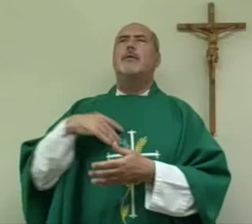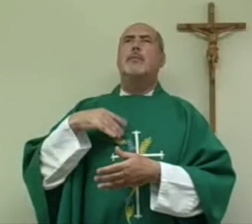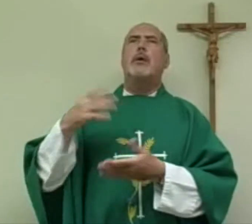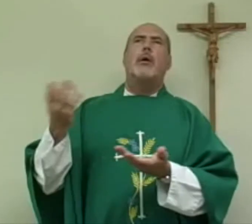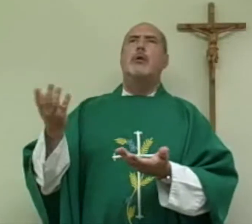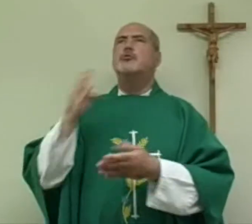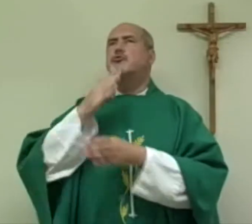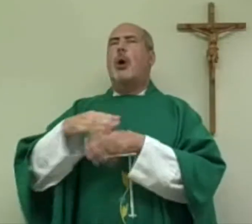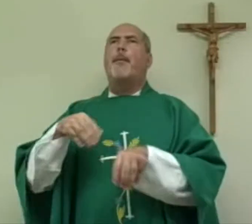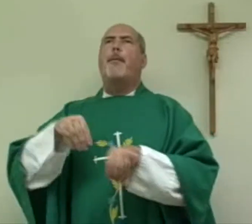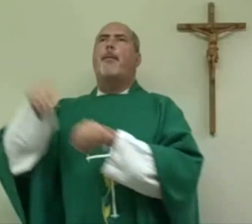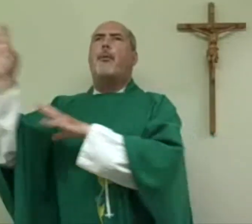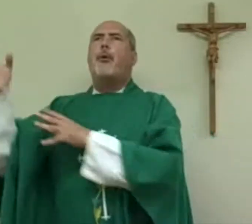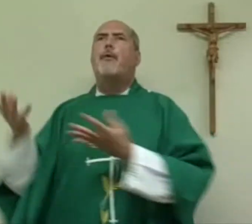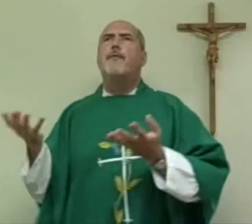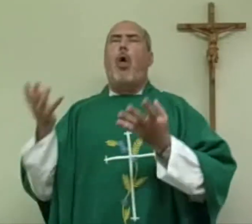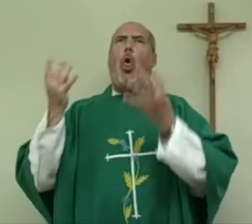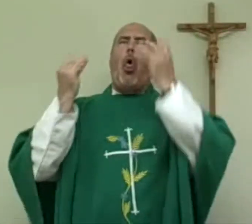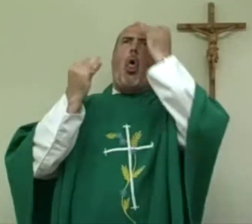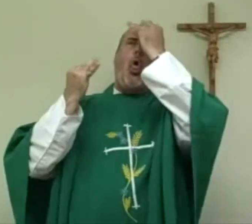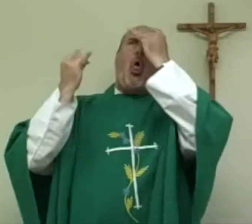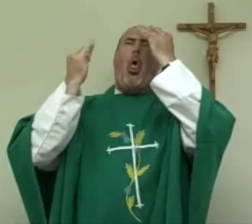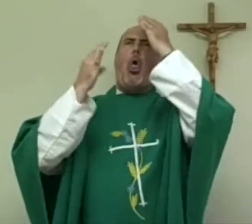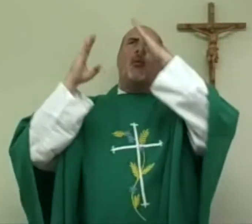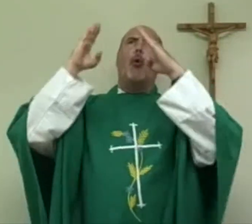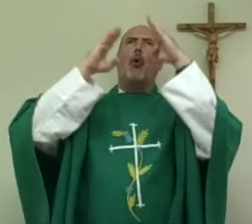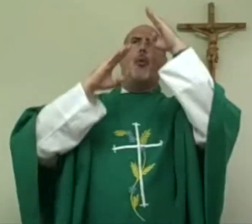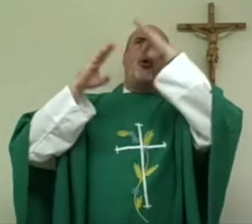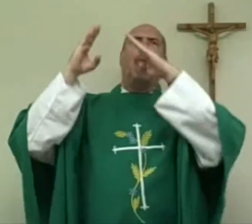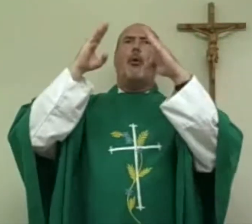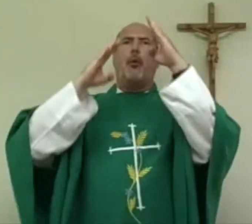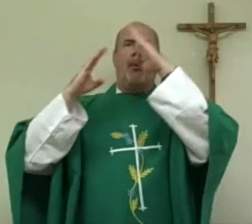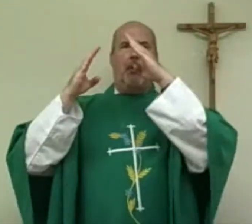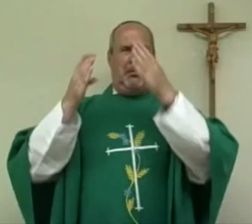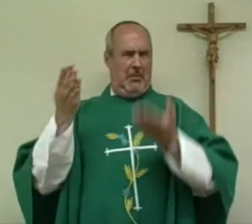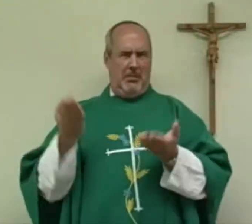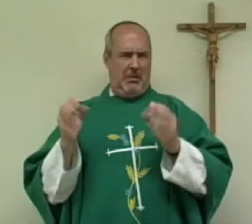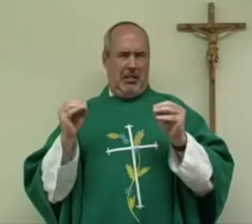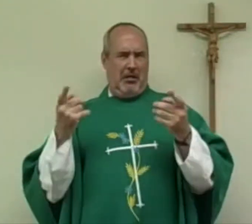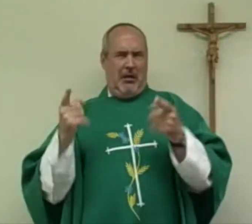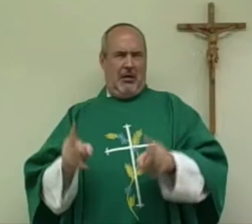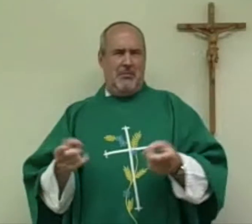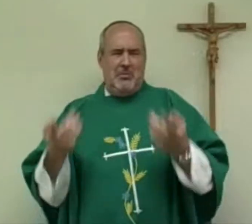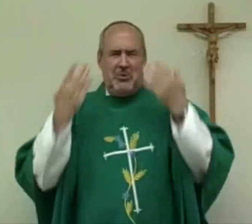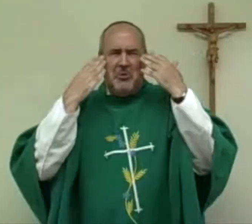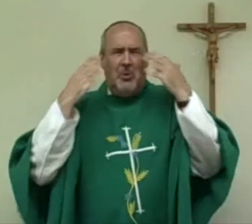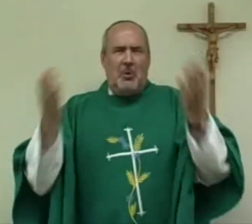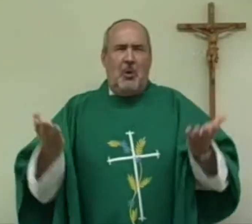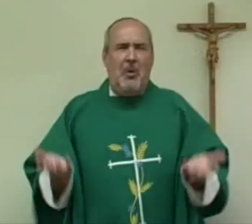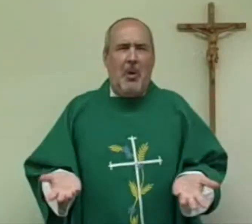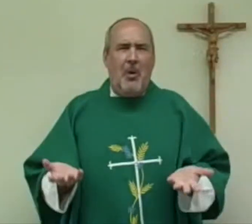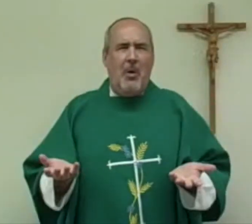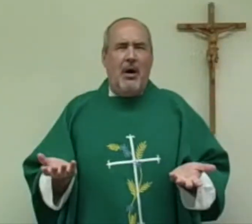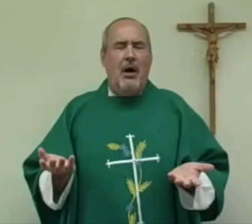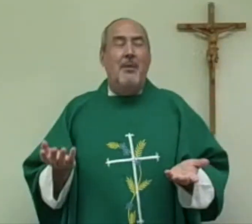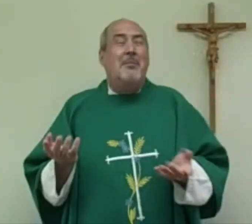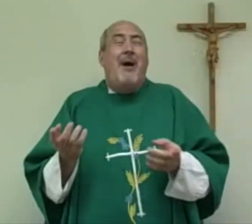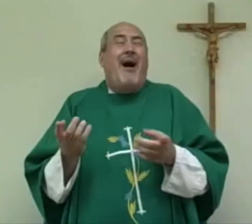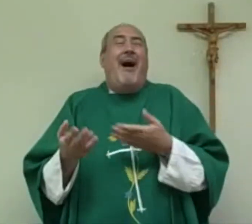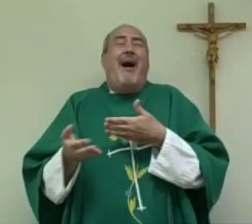dies, or what happens if my daughter moves away. We worry about all of these things that haven't even happened yet, and we don't know that